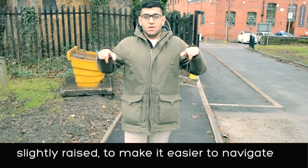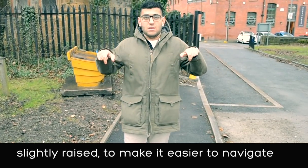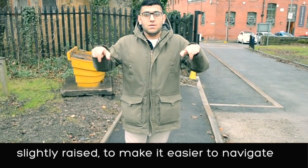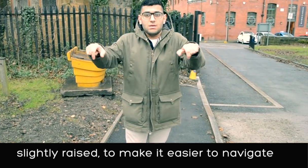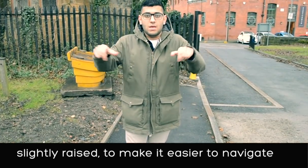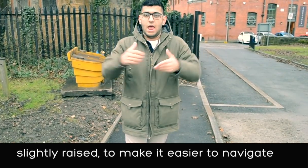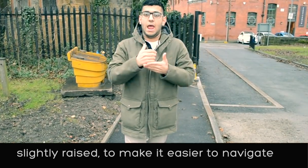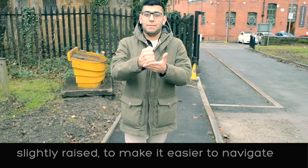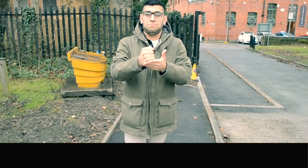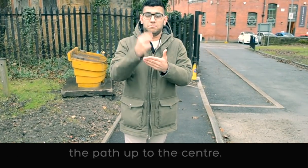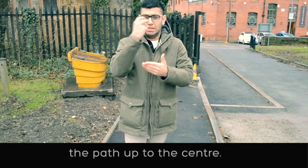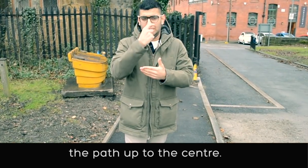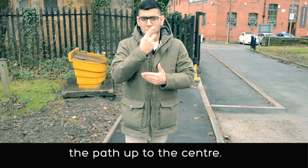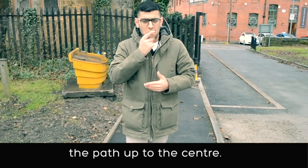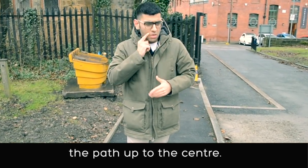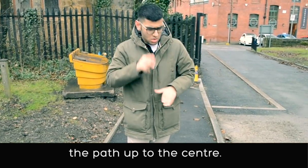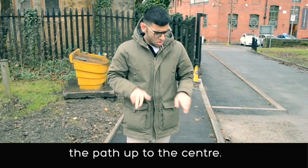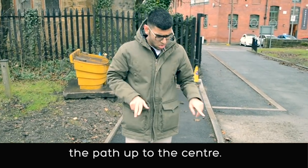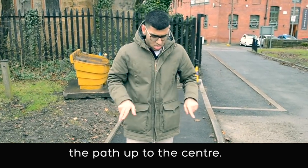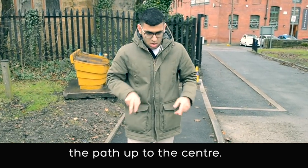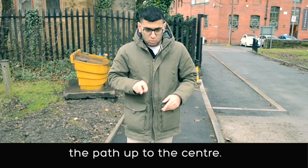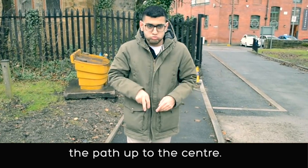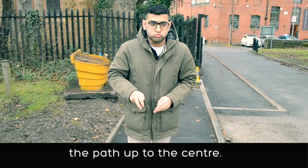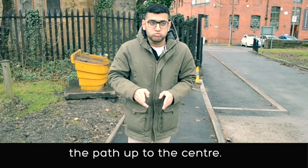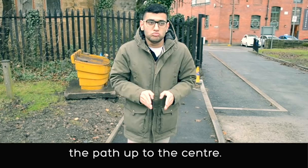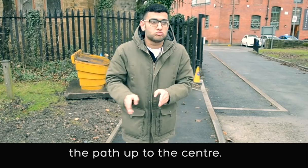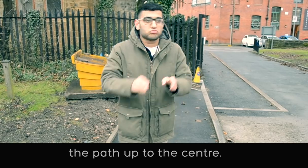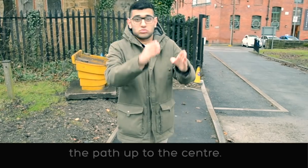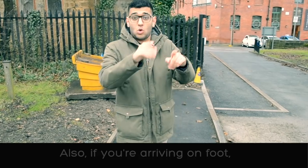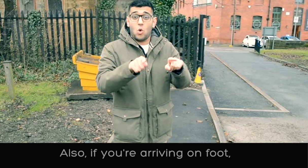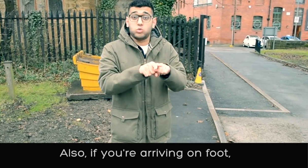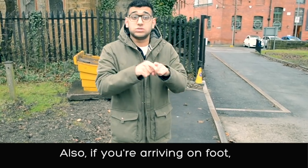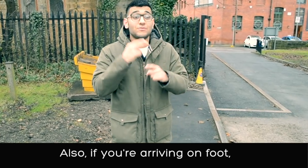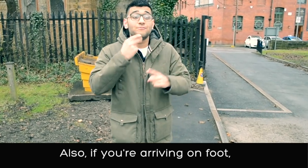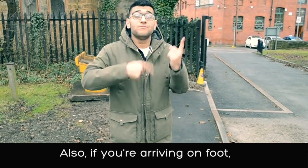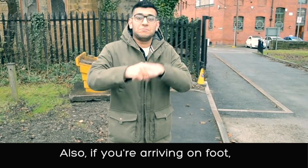raised to make it easier to navigate the path right up to the centre.